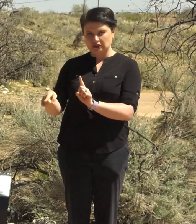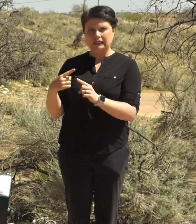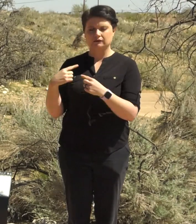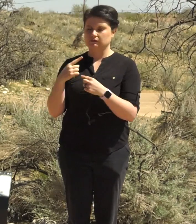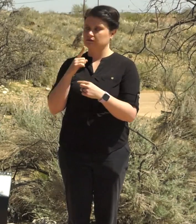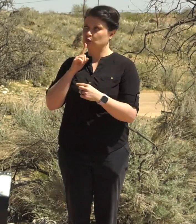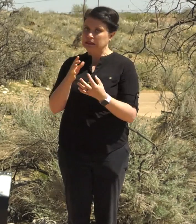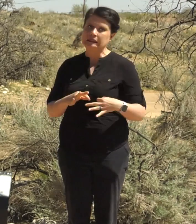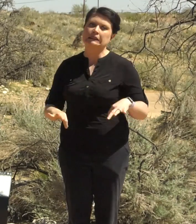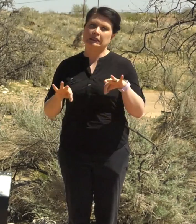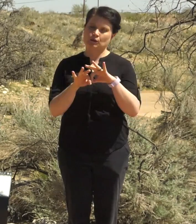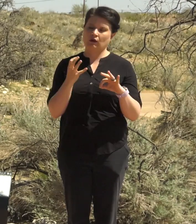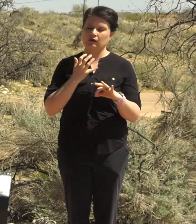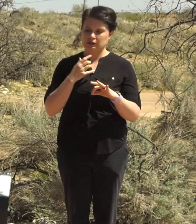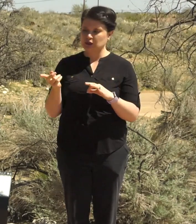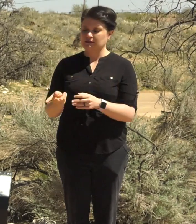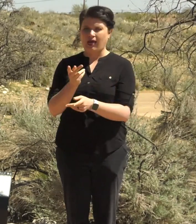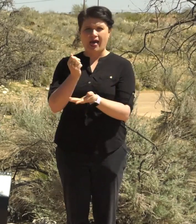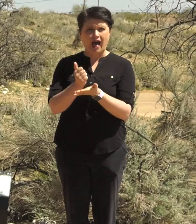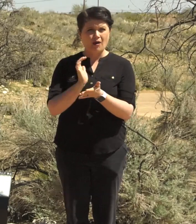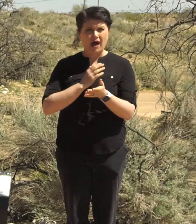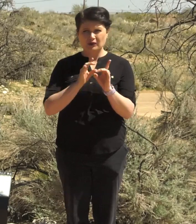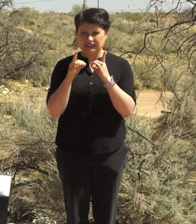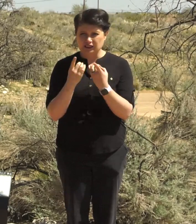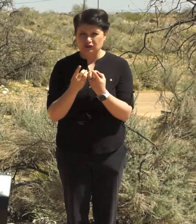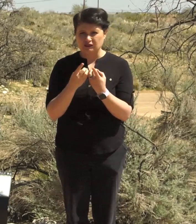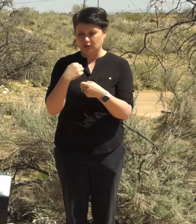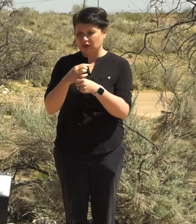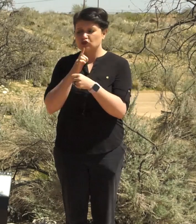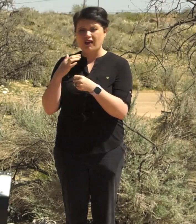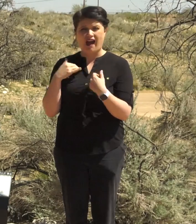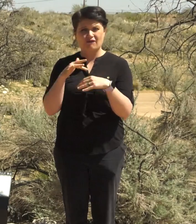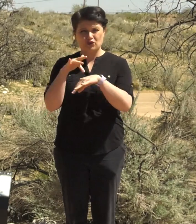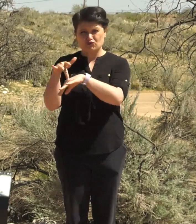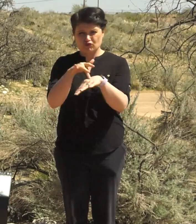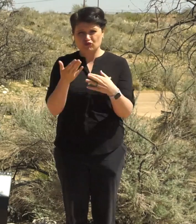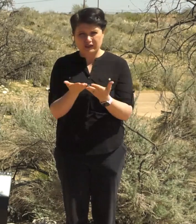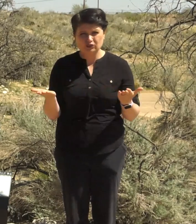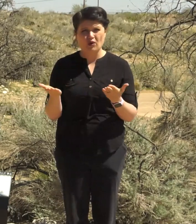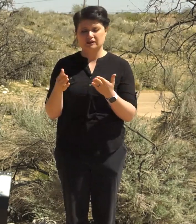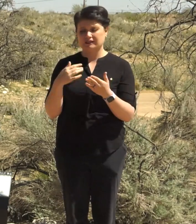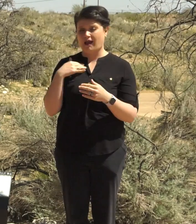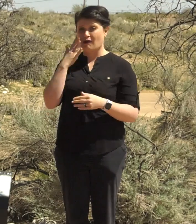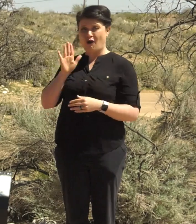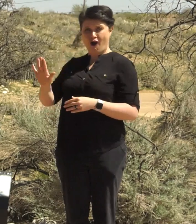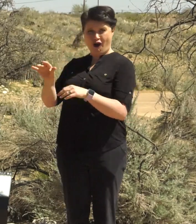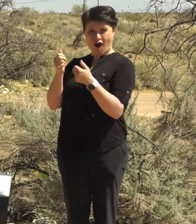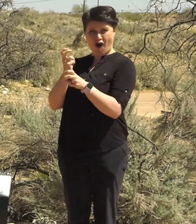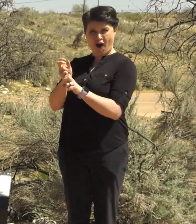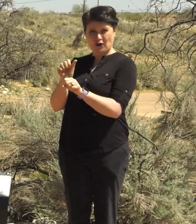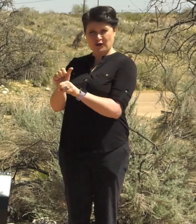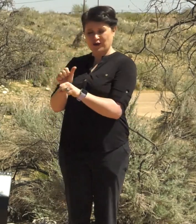district all of the resources that they need, and I know of her hard work.